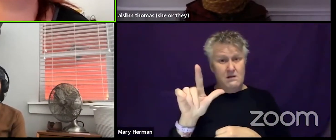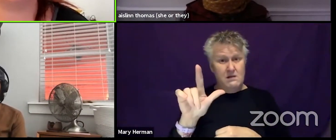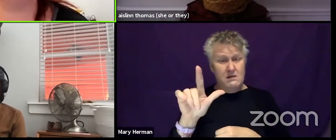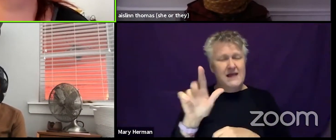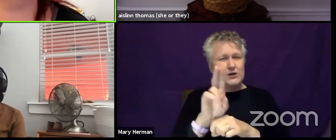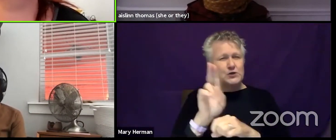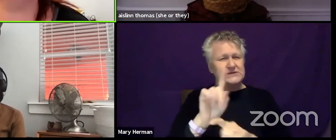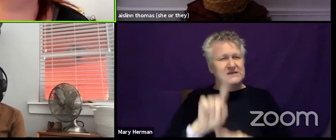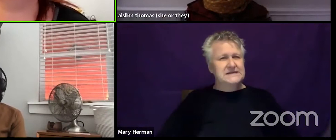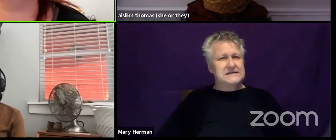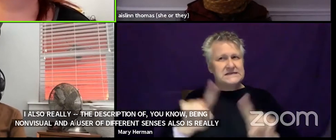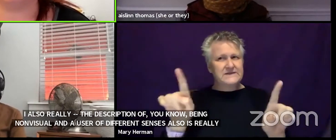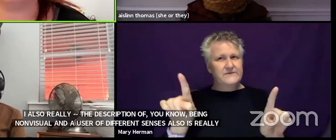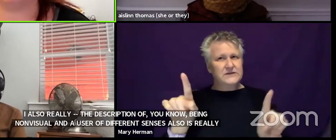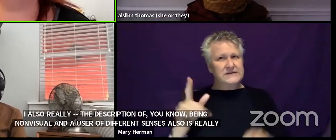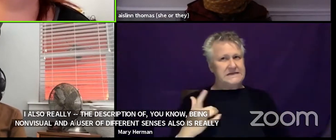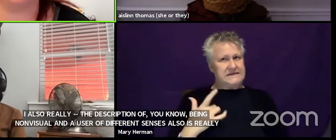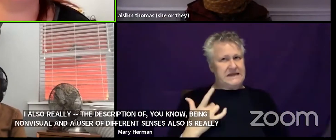I'm going to take away.